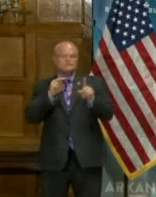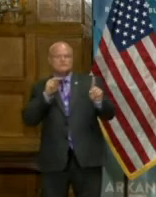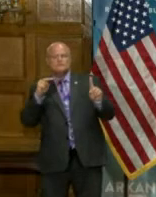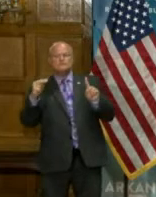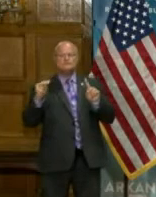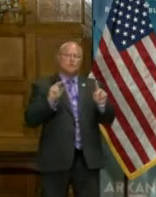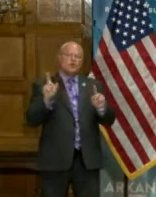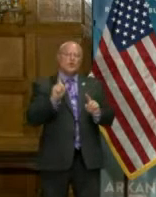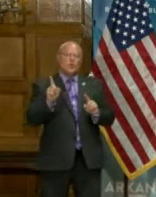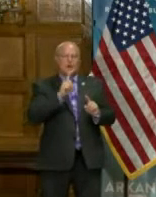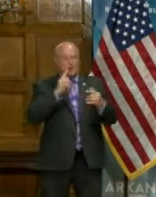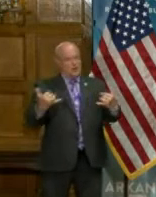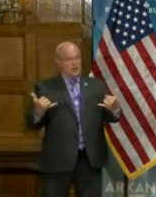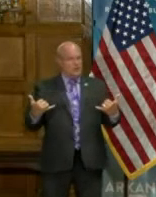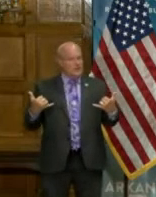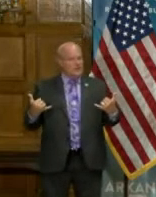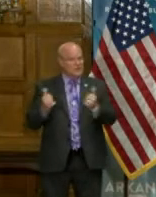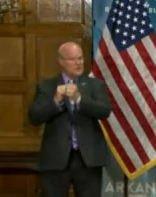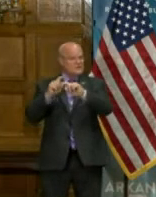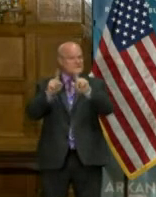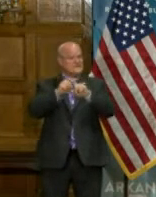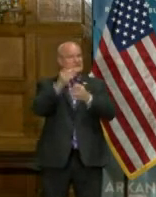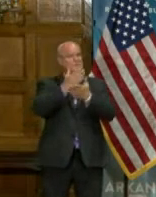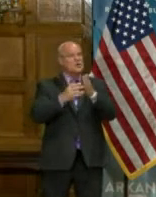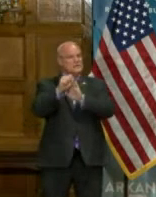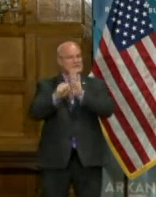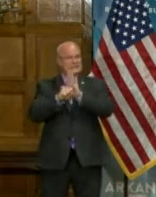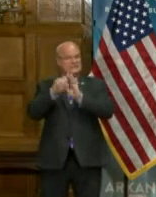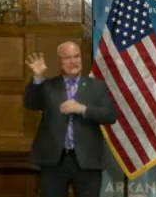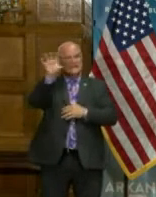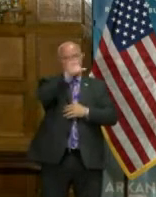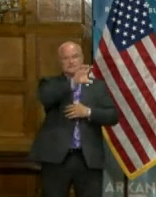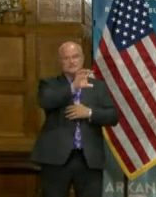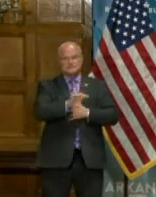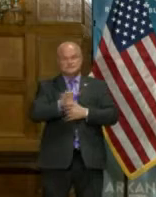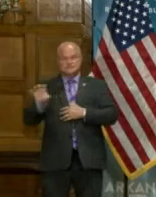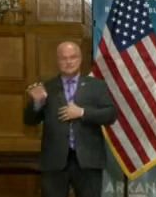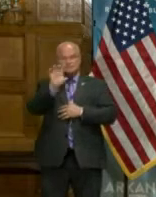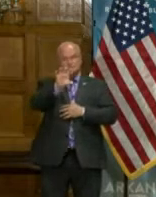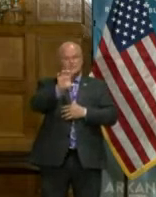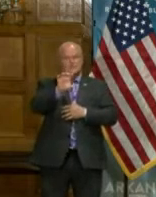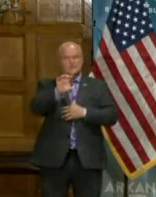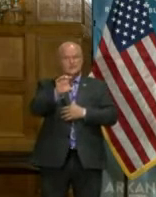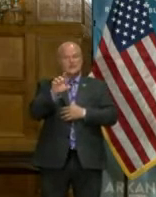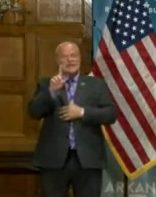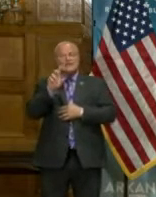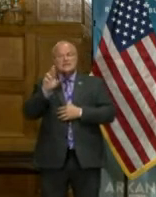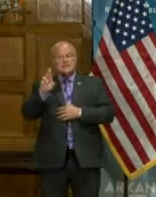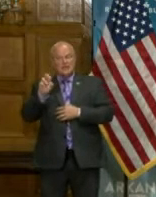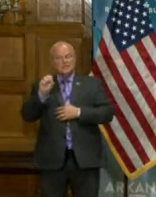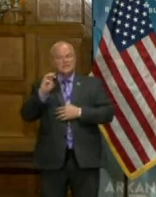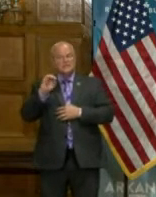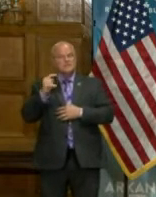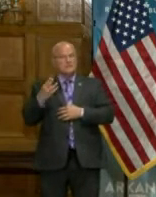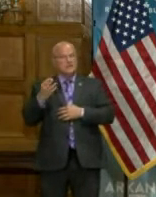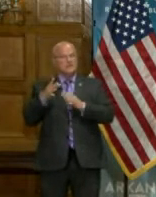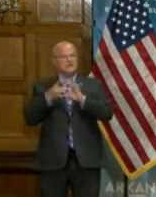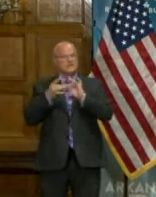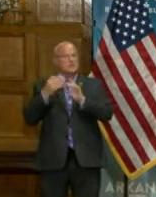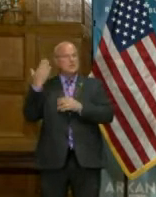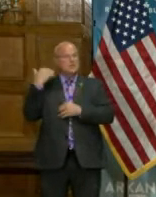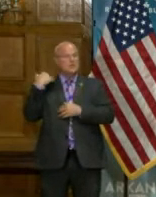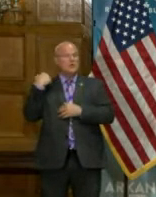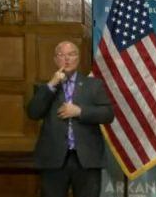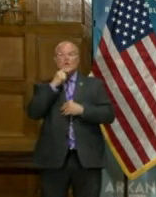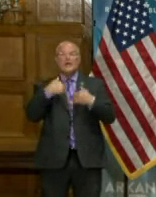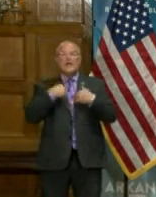perspective as to where we are in different parts of the state. And as Dr. Smith has said before, we really